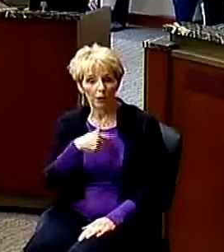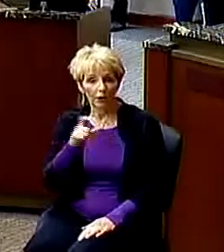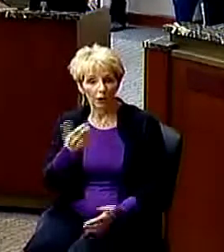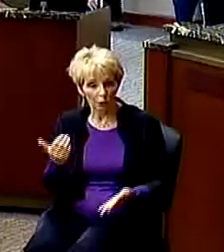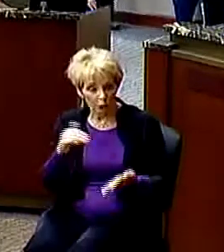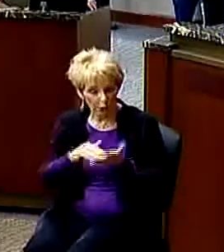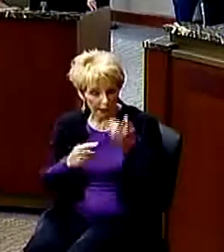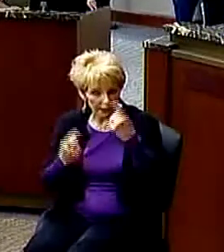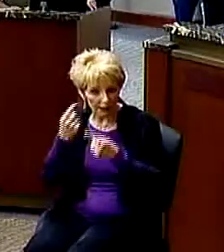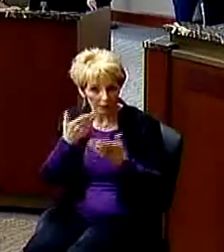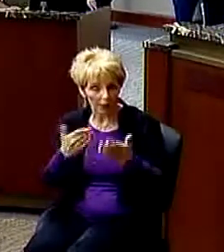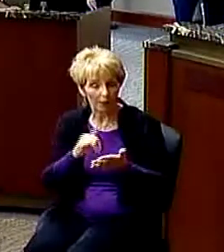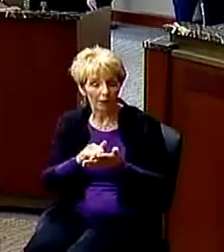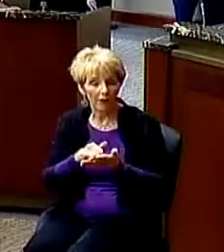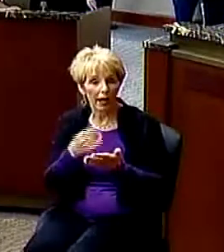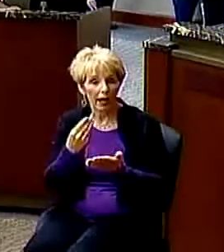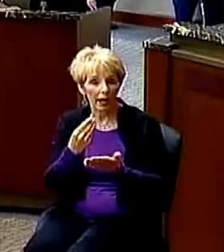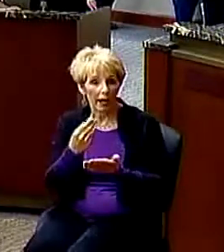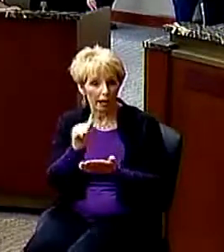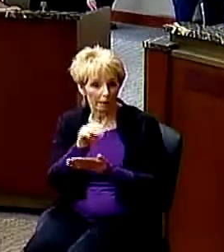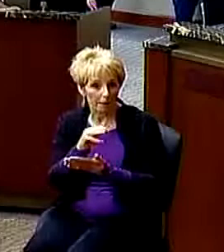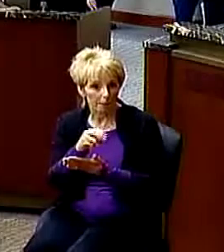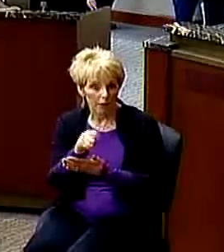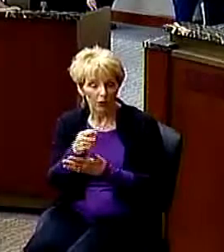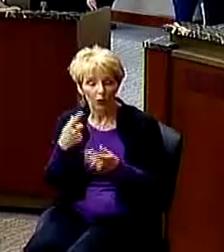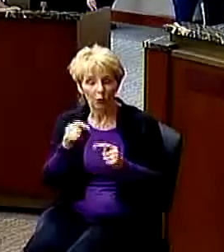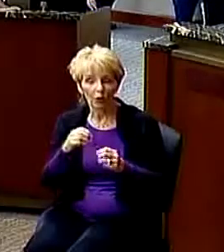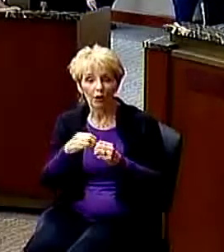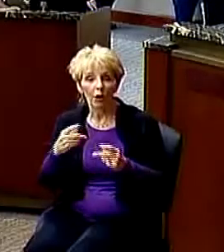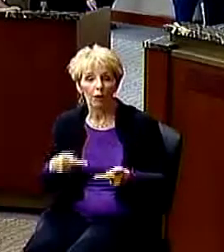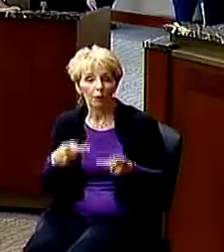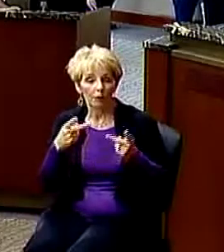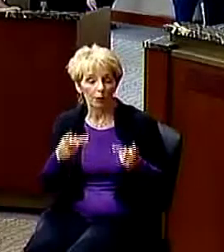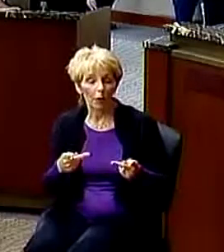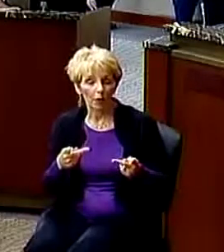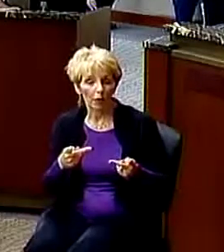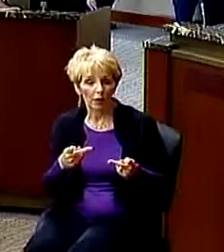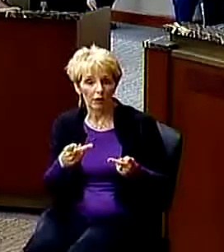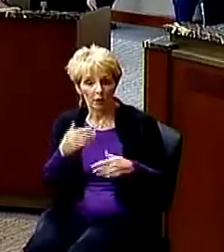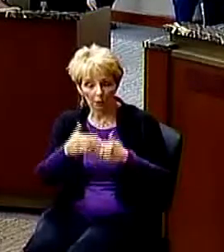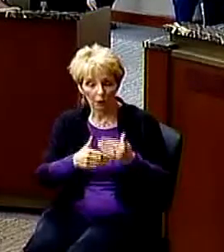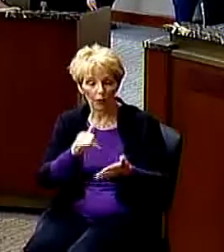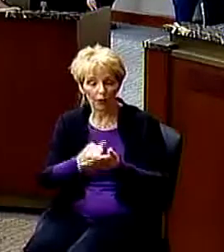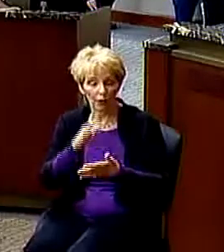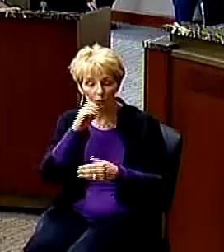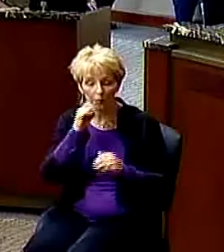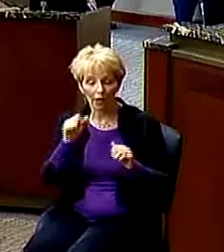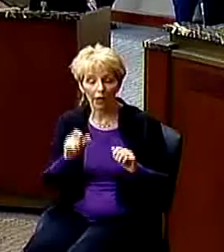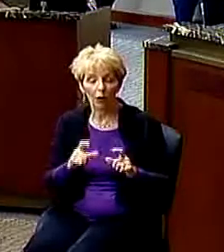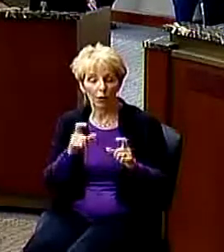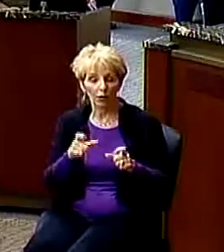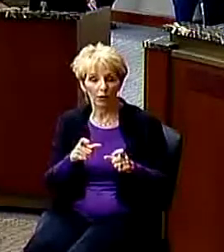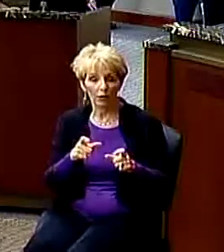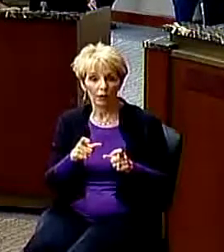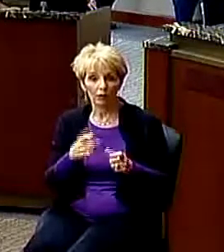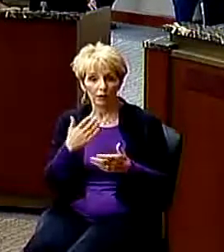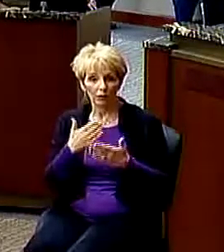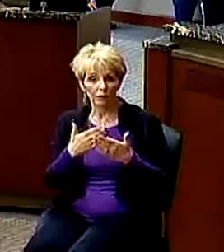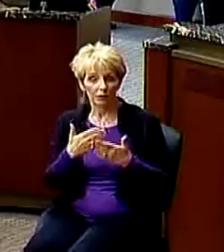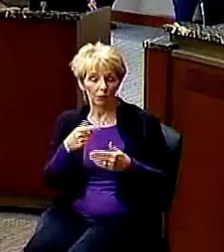reconsider maybe the amount or maybe try to propose a process so they will be able to follow